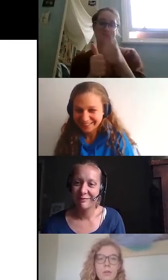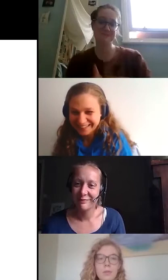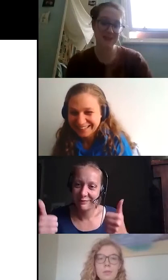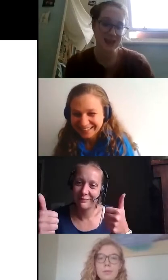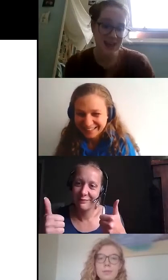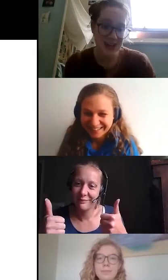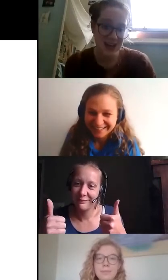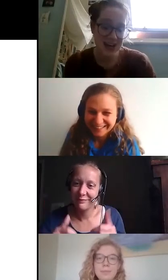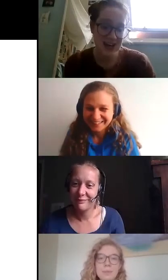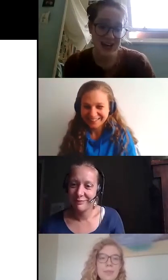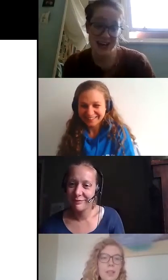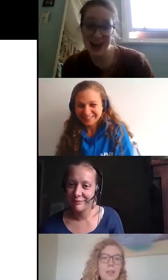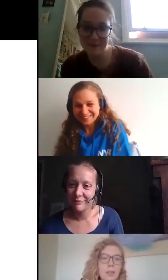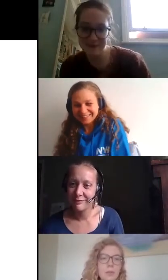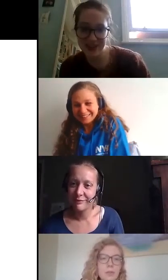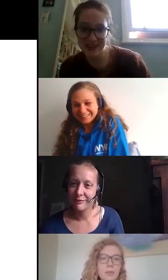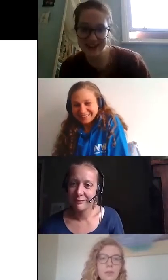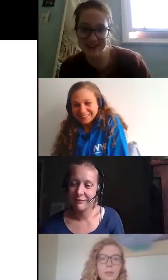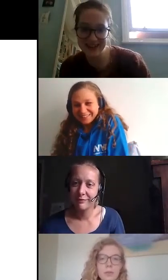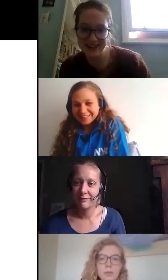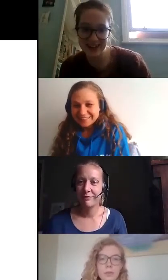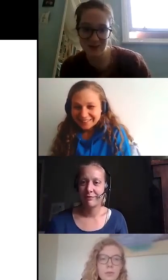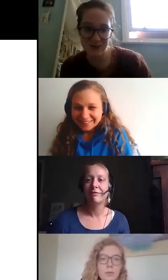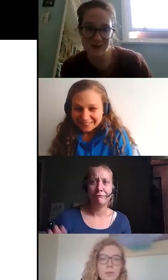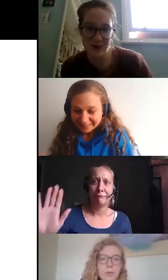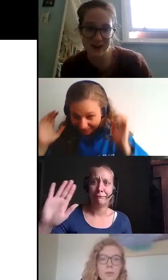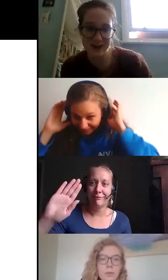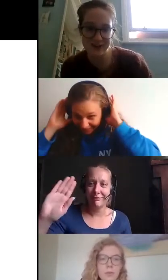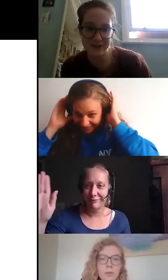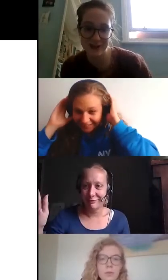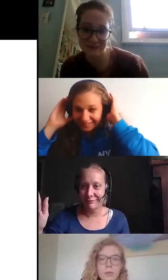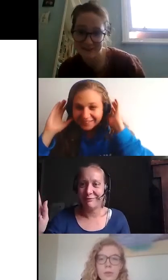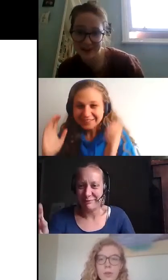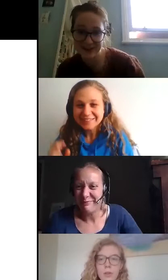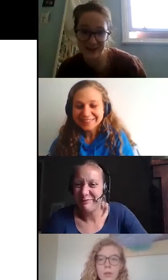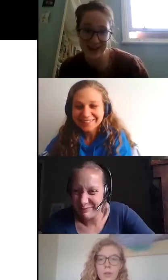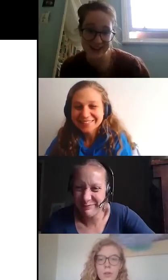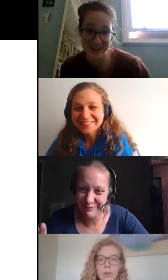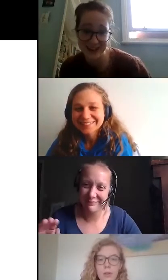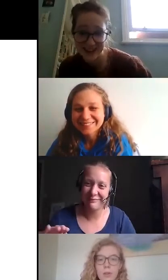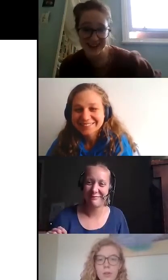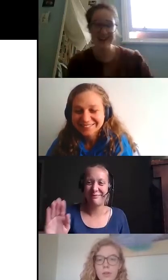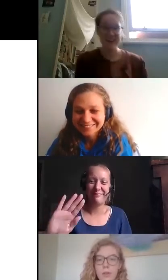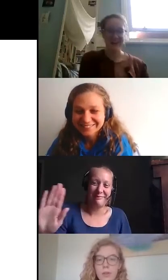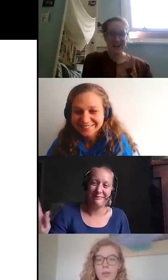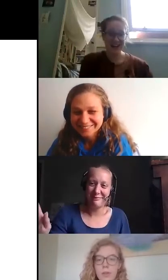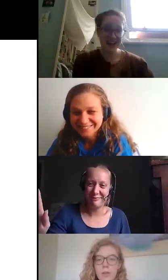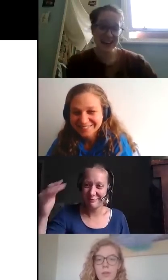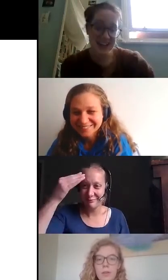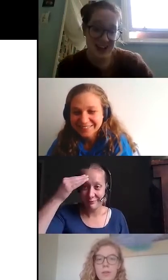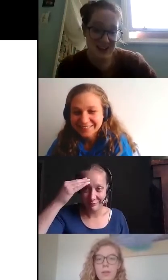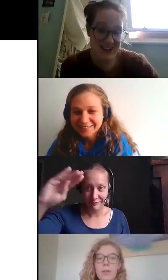it's good. Kath, you ready? You've got quite a short name, which is quite handy.